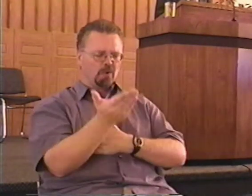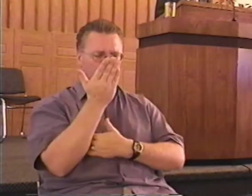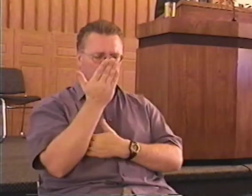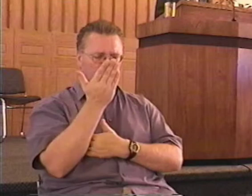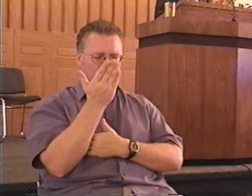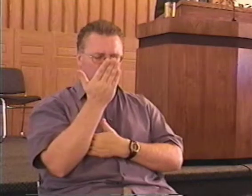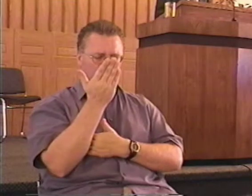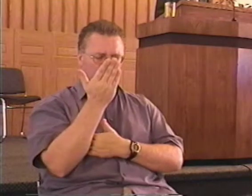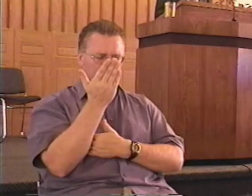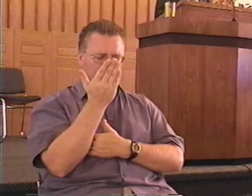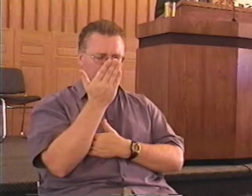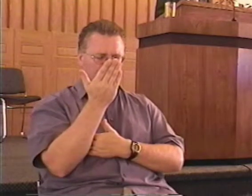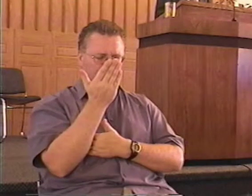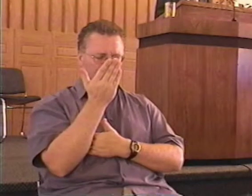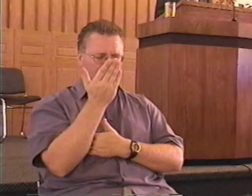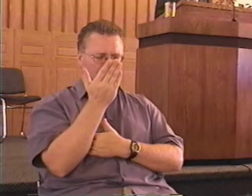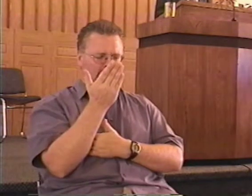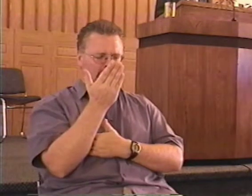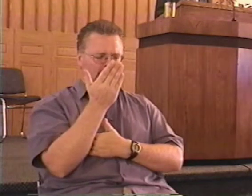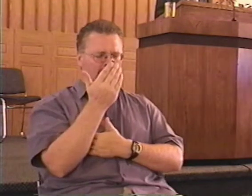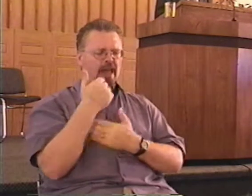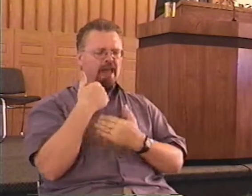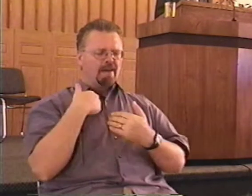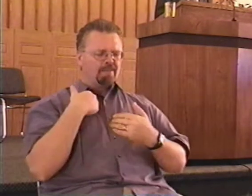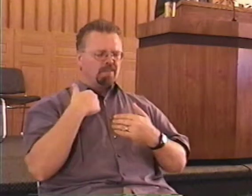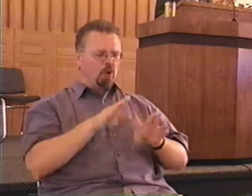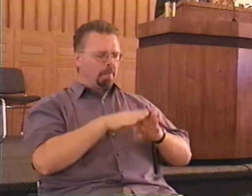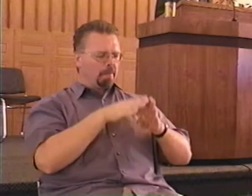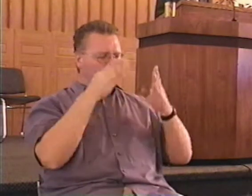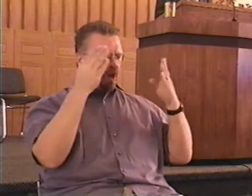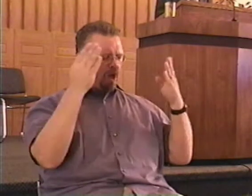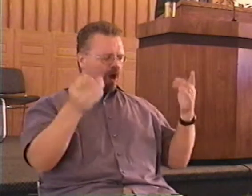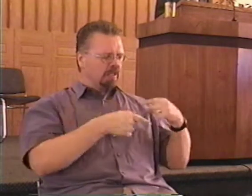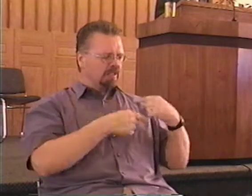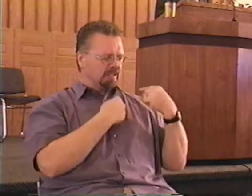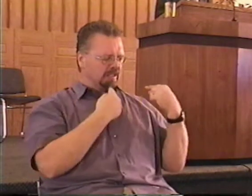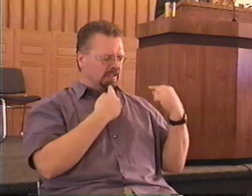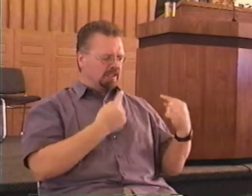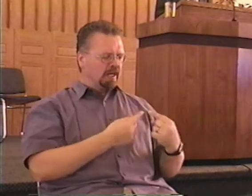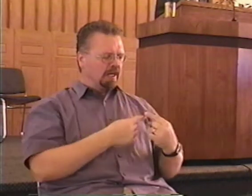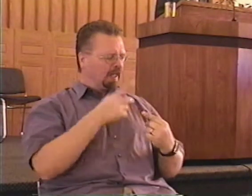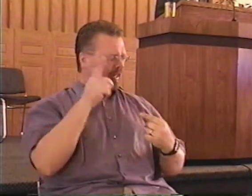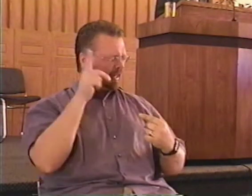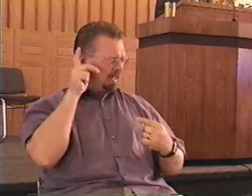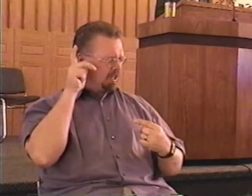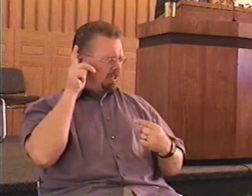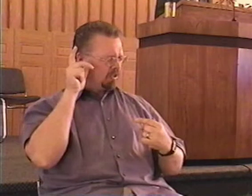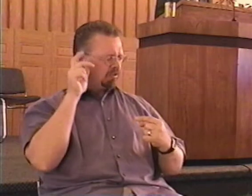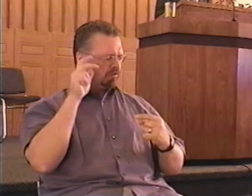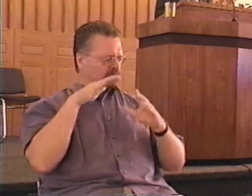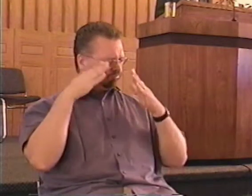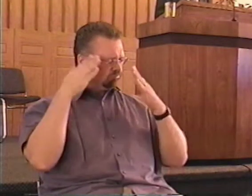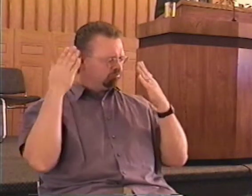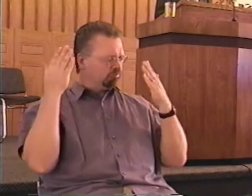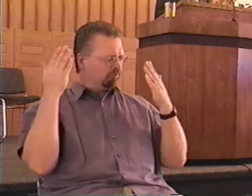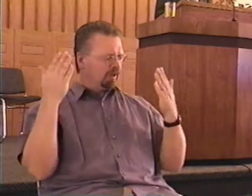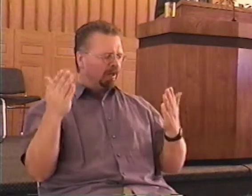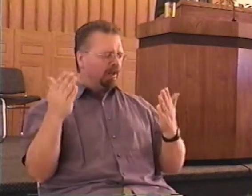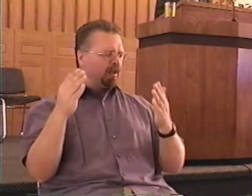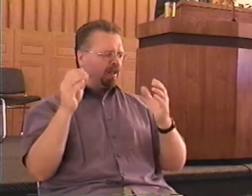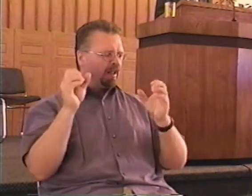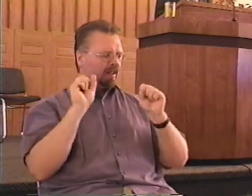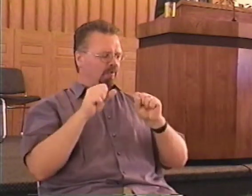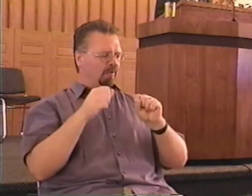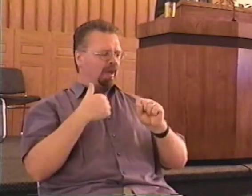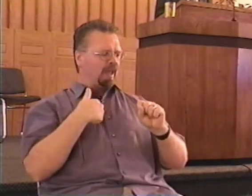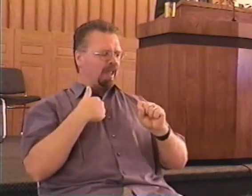us to come with open hearts and ears. Help us to come, Father, with